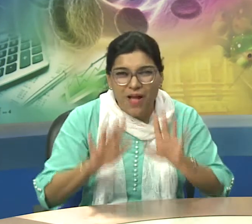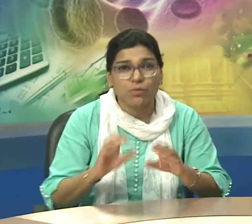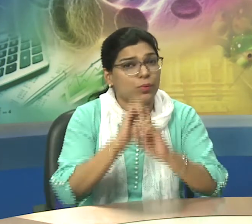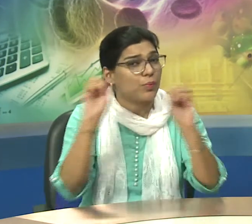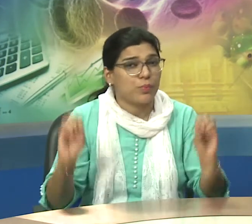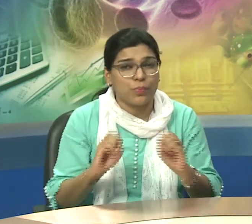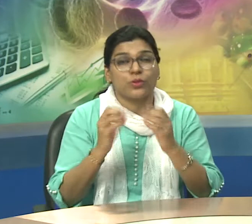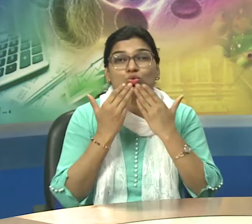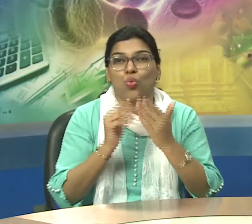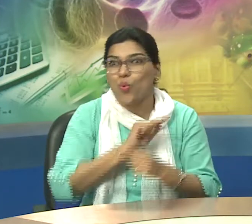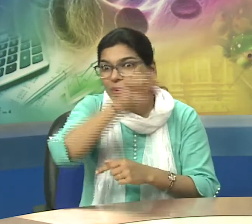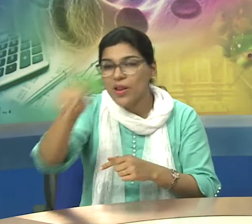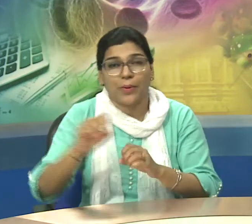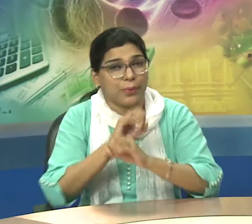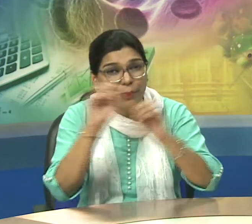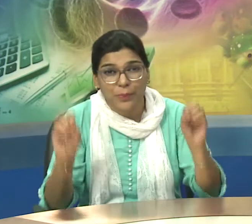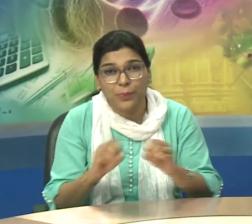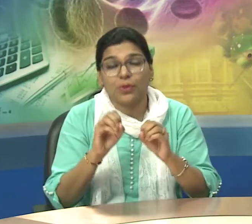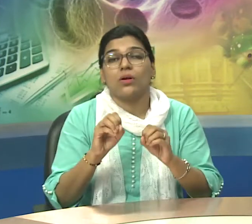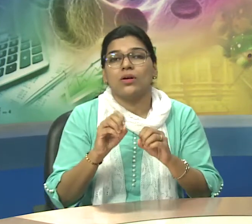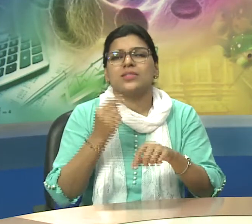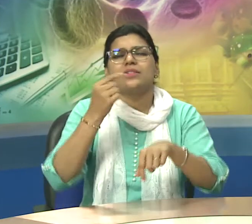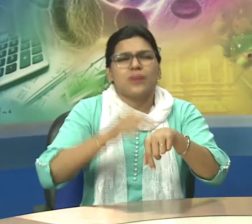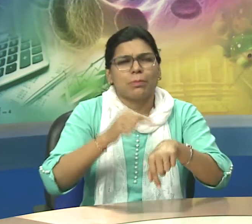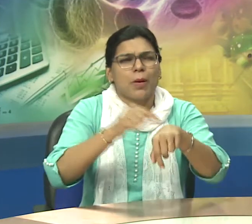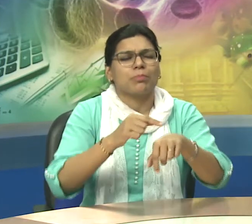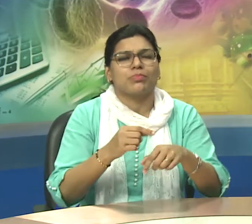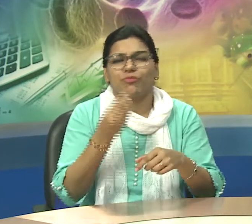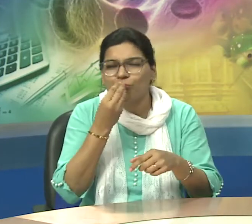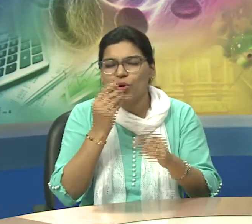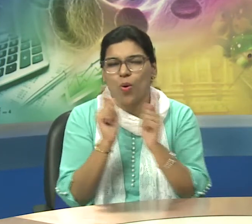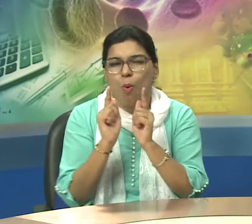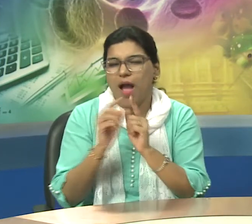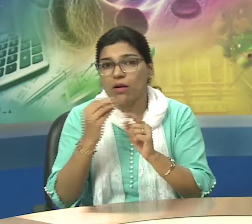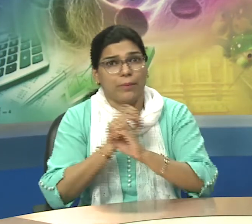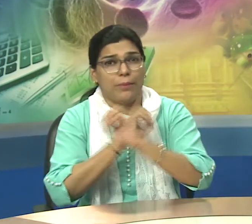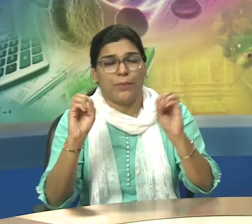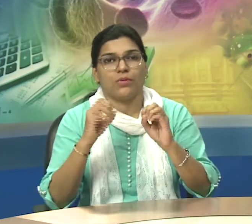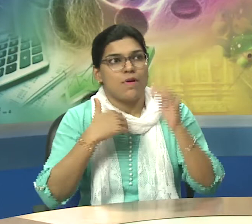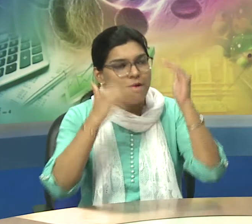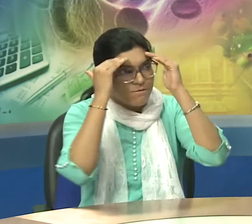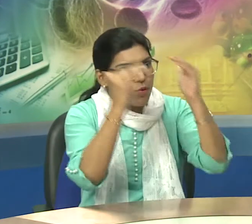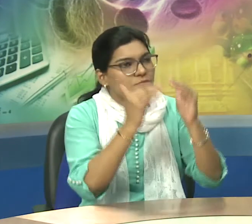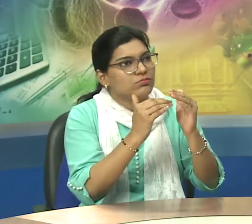temples and practice for hours. Together without any